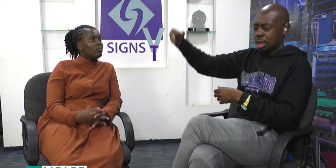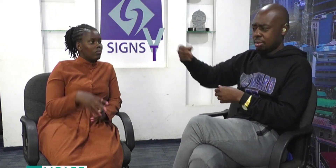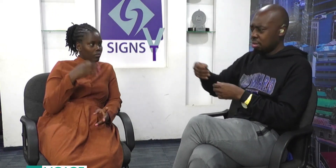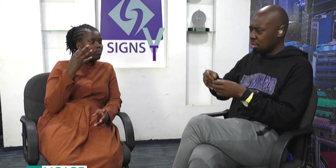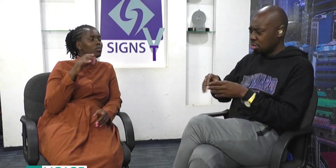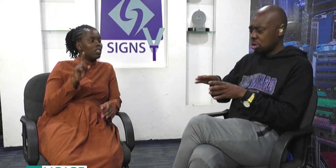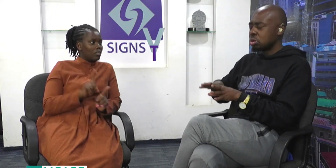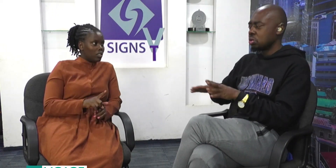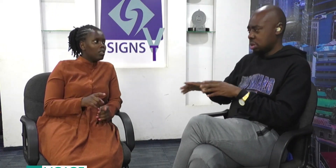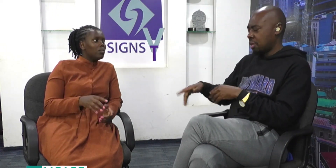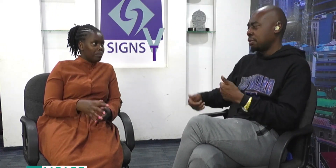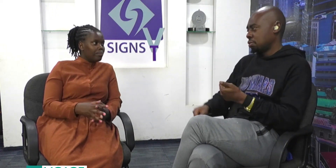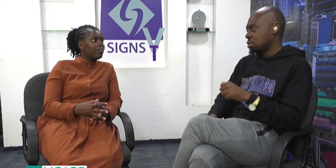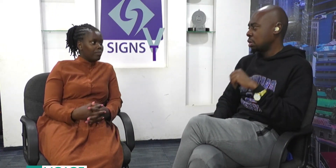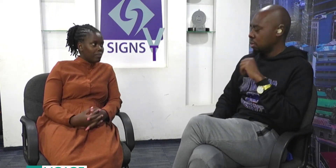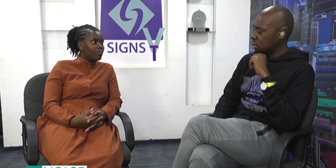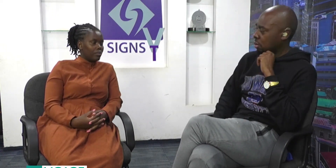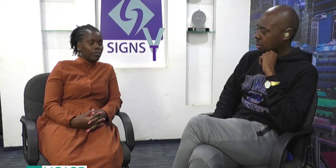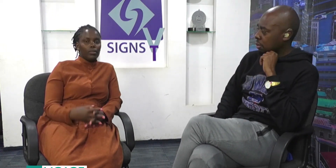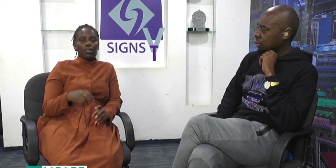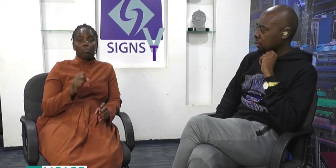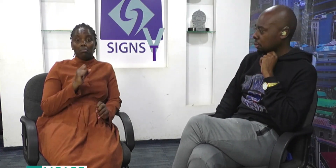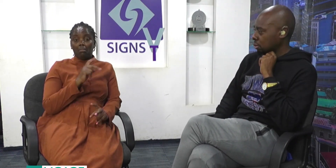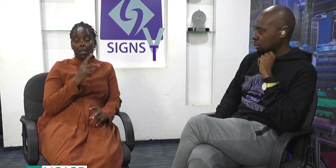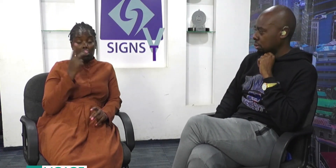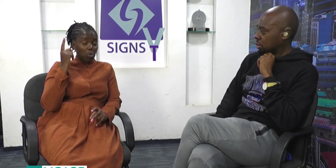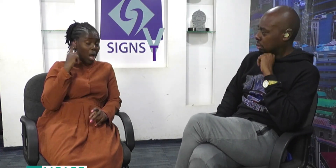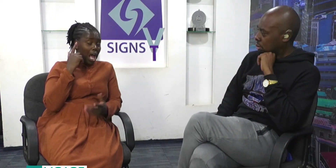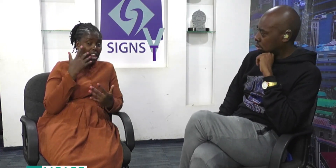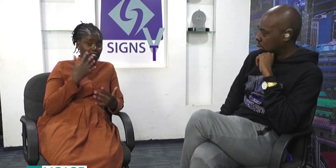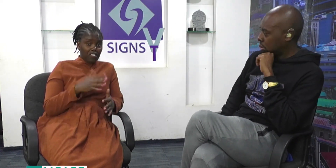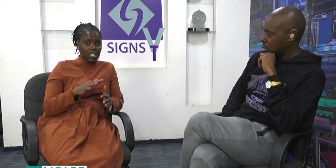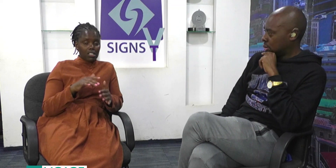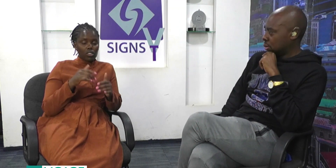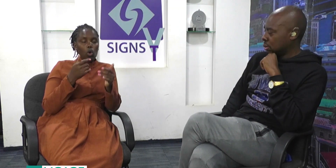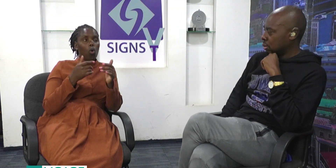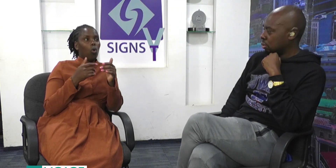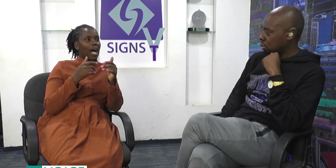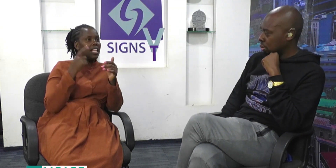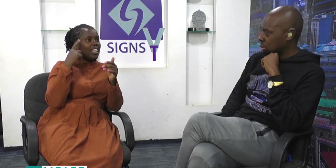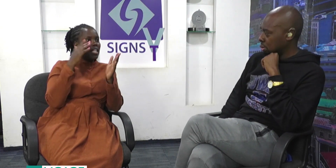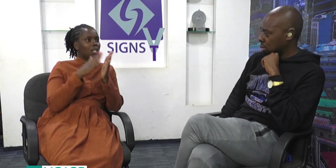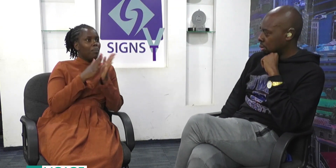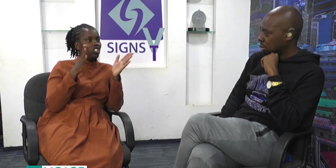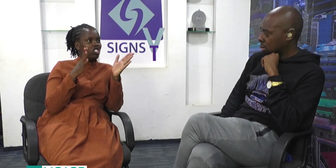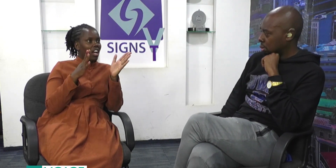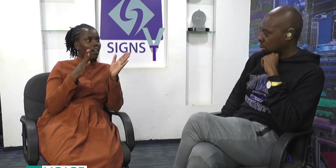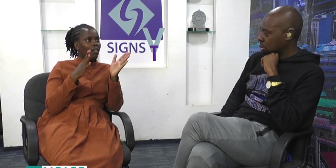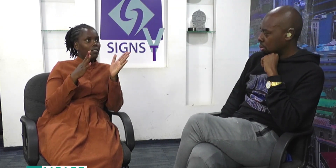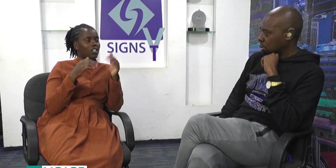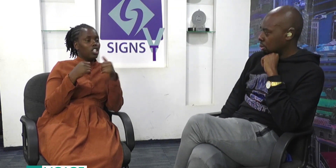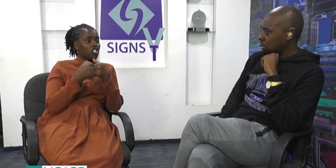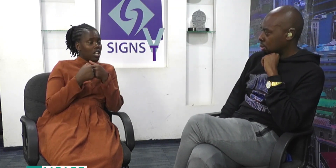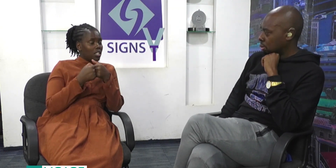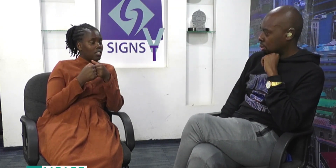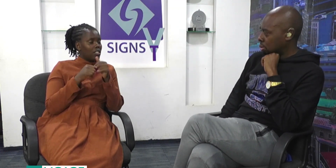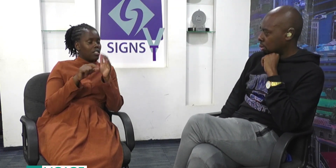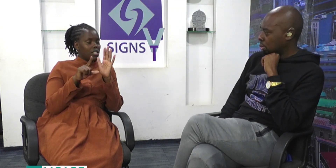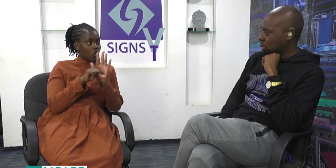so I just hope that the deaf children in the future are not going to be affected with what we are going through right now. Okay, I know